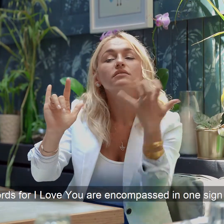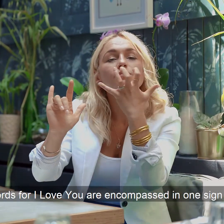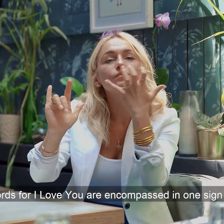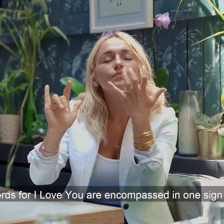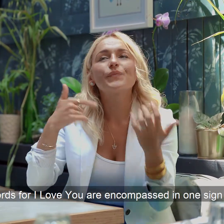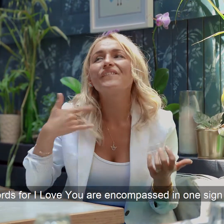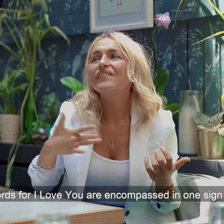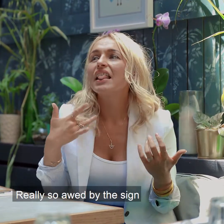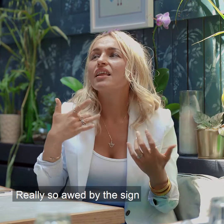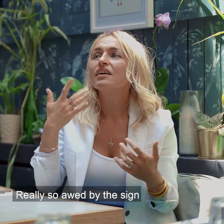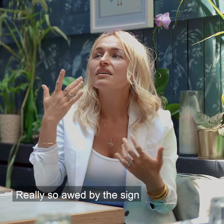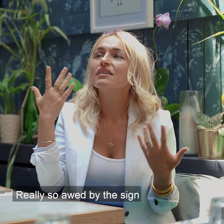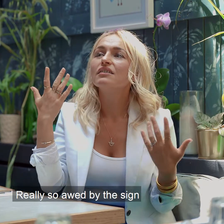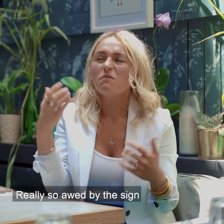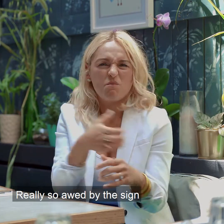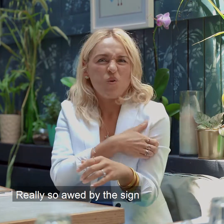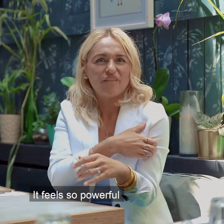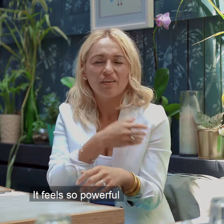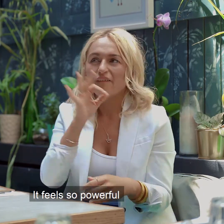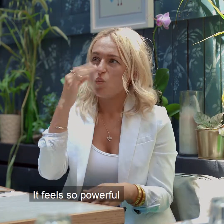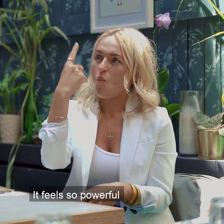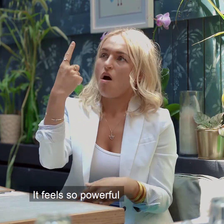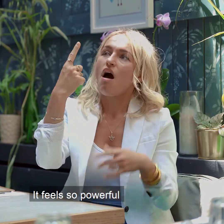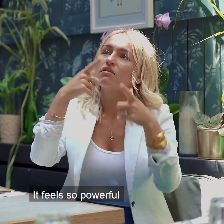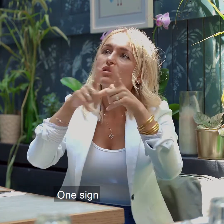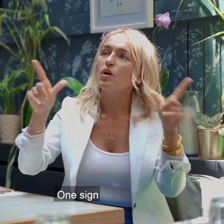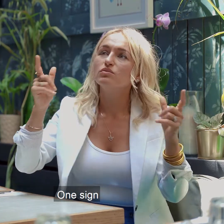in one sign. I think it's amazing and powerful.